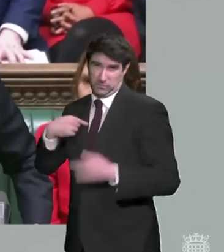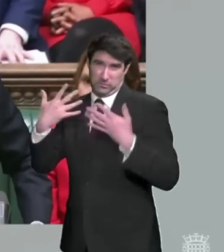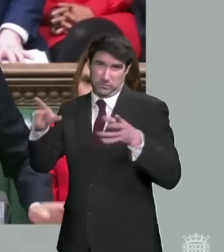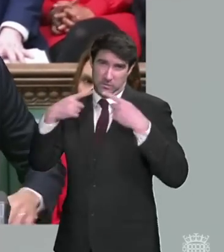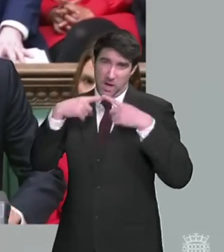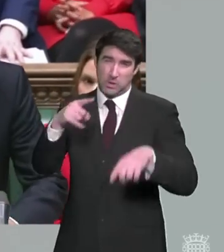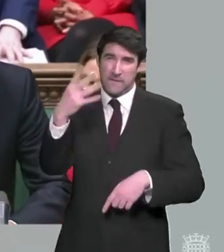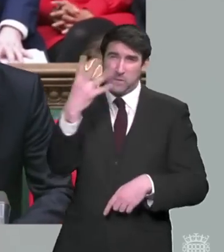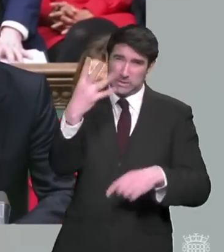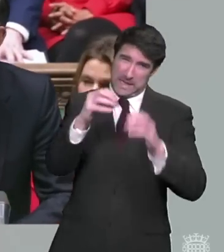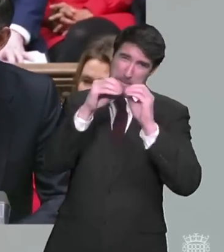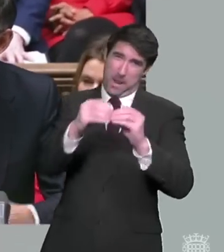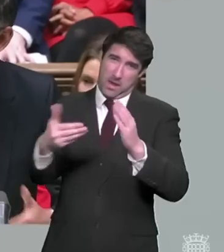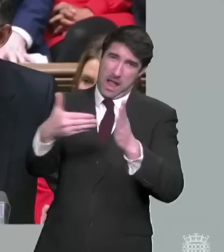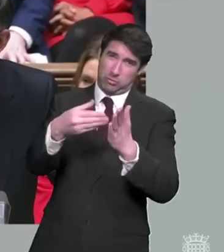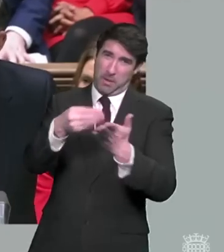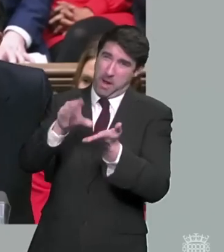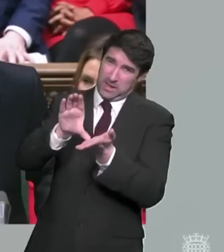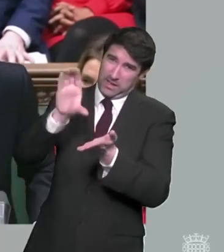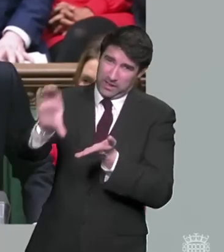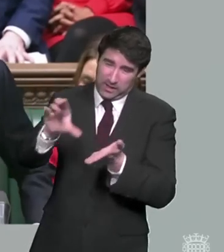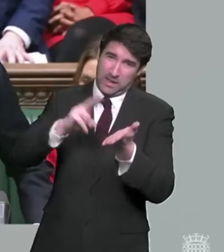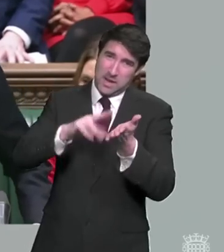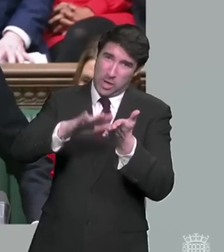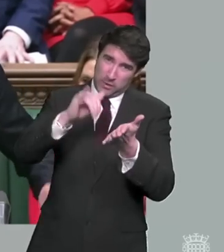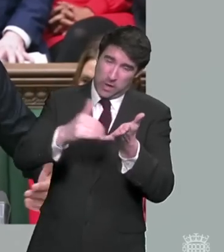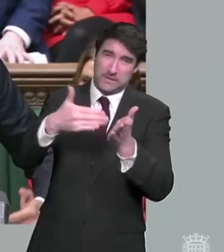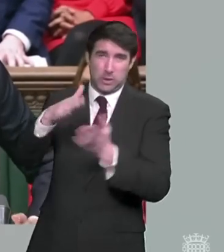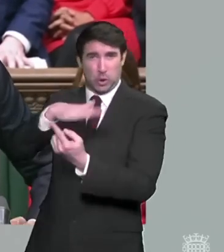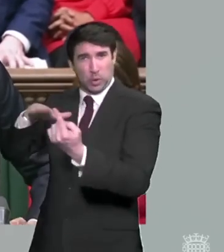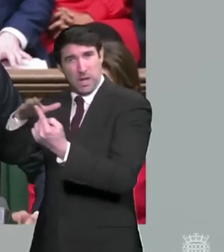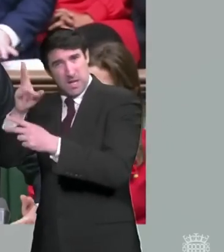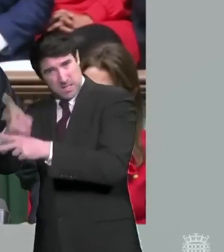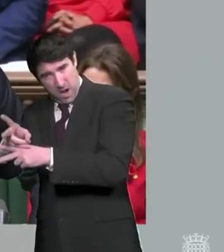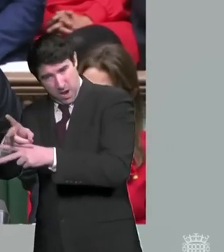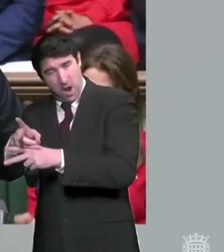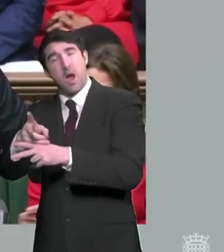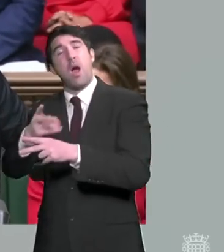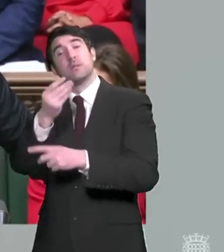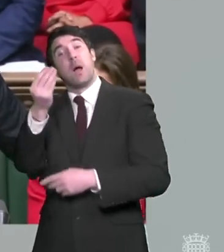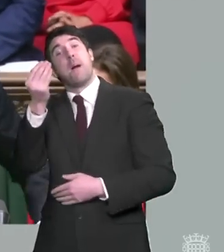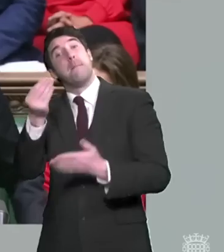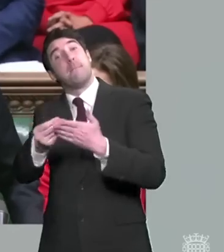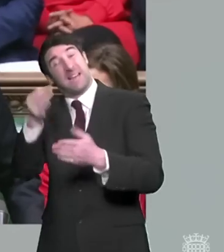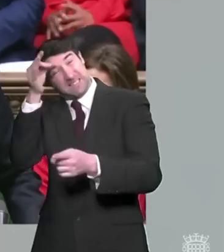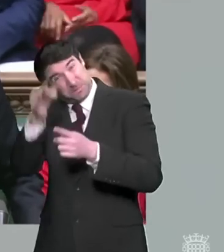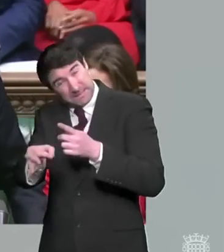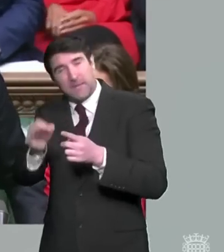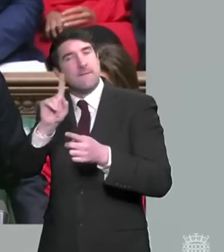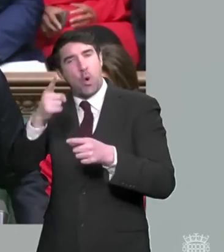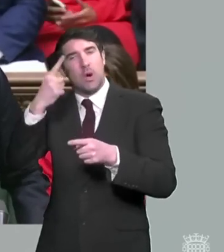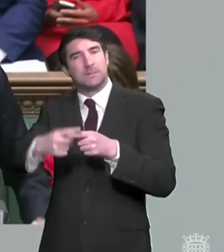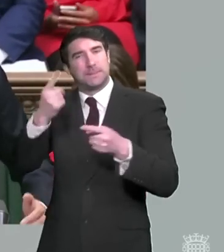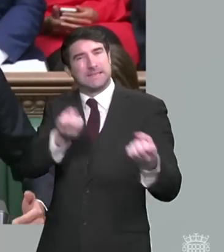particular, part of that money will go to a new discharge fund to speed the discharge of people from hospitals back into their homes and in